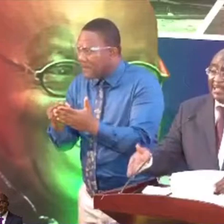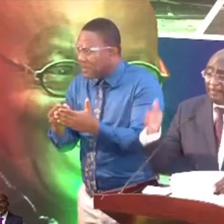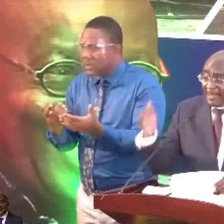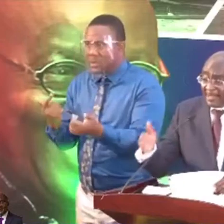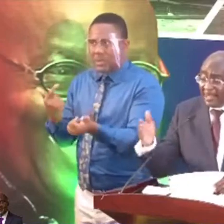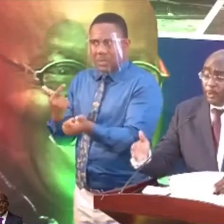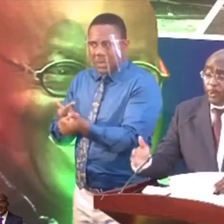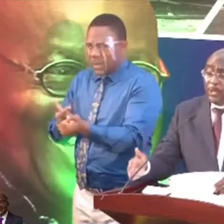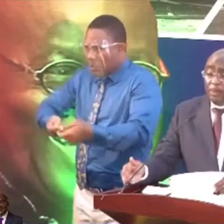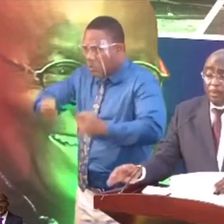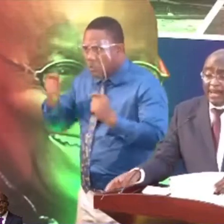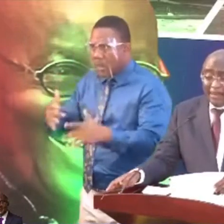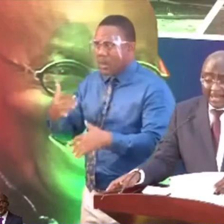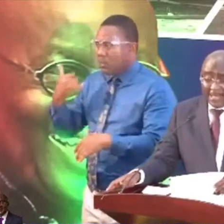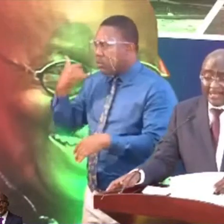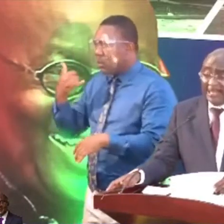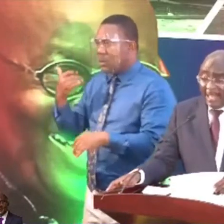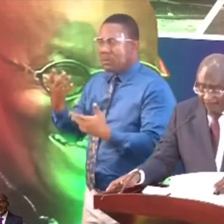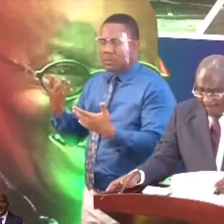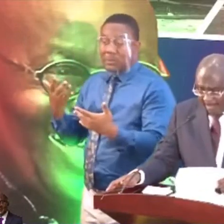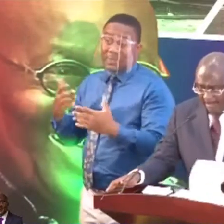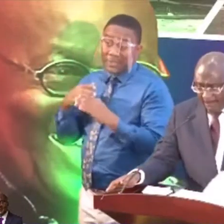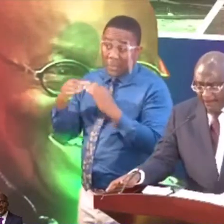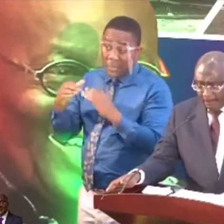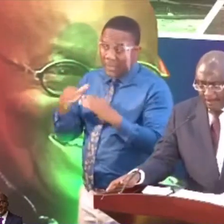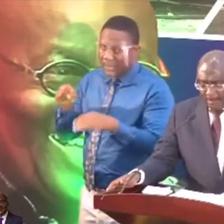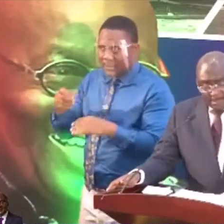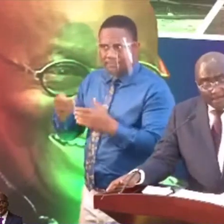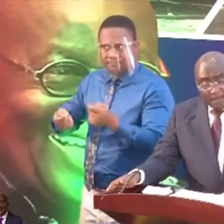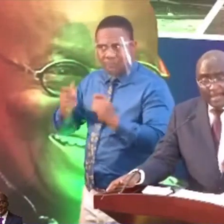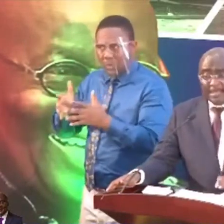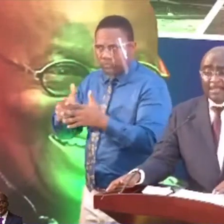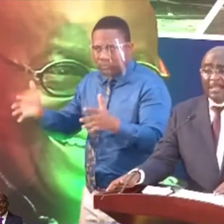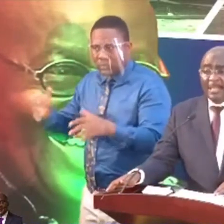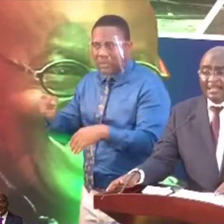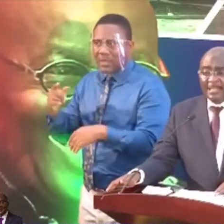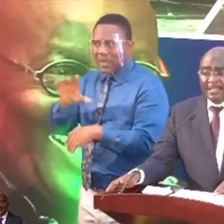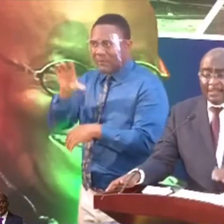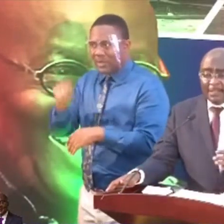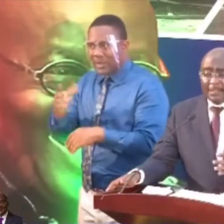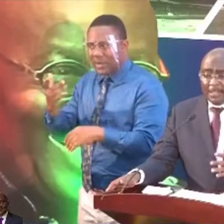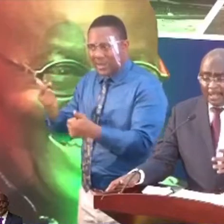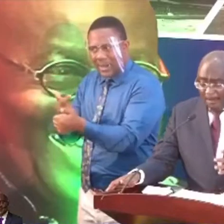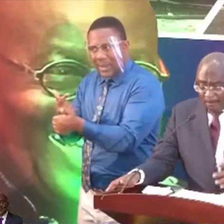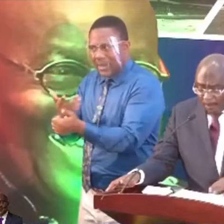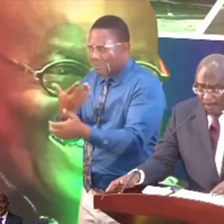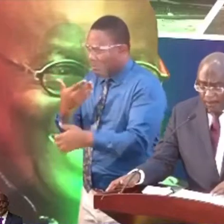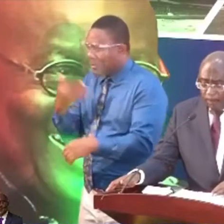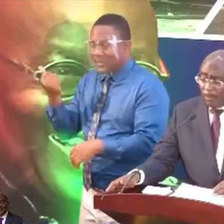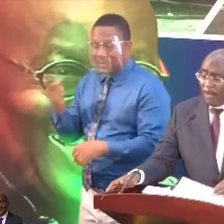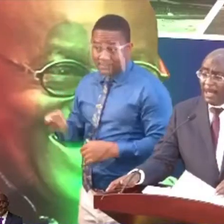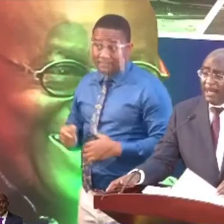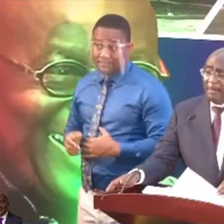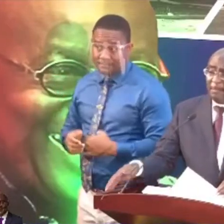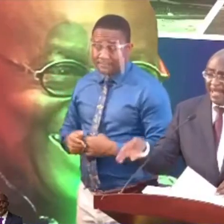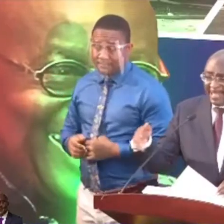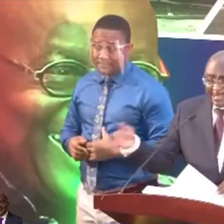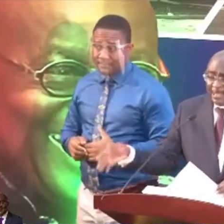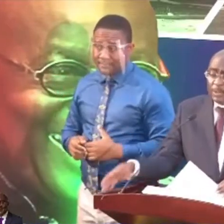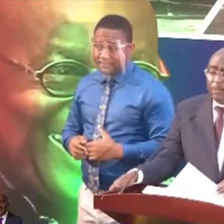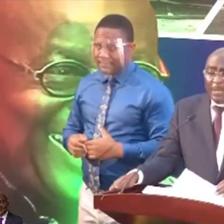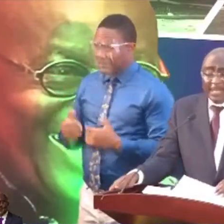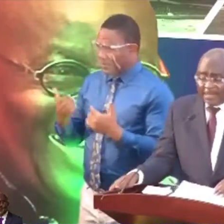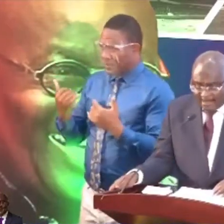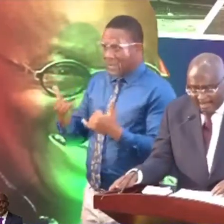the fastest growing mobile market in Africa. It's in place, and it has given people access